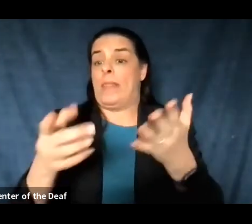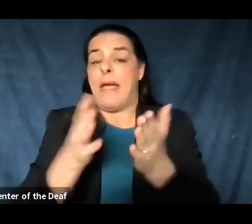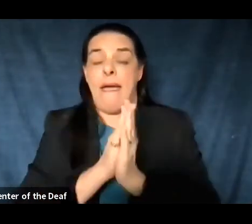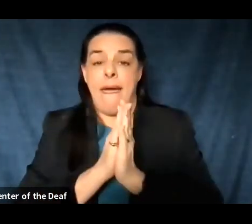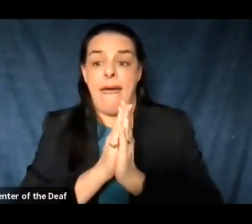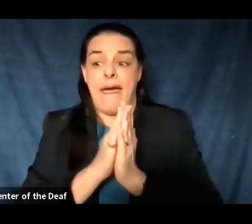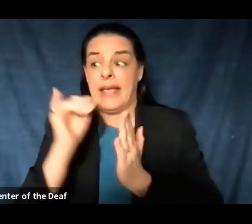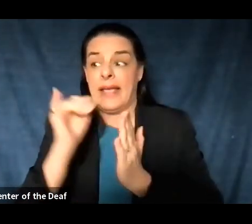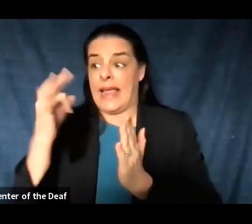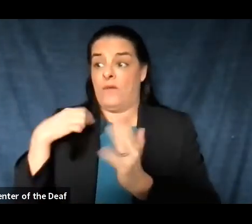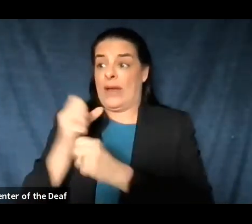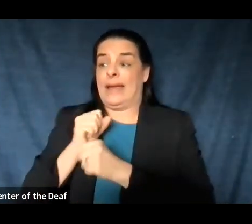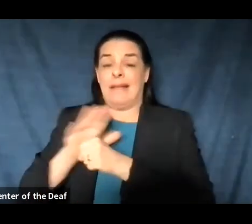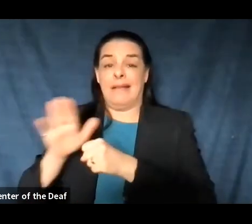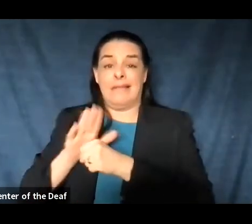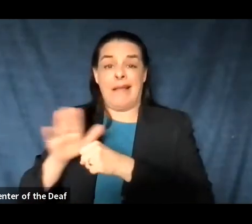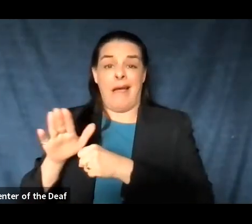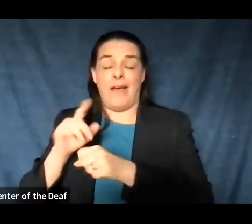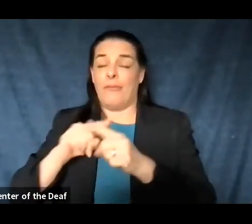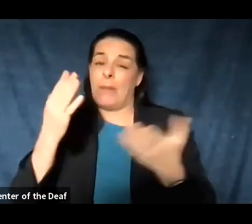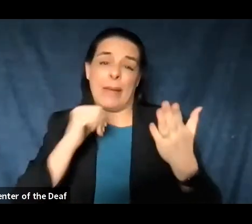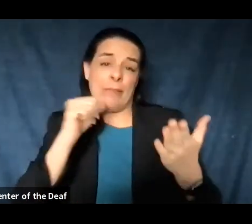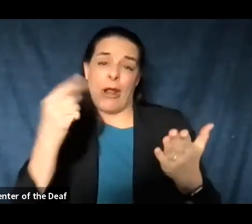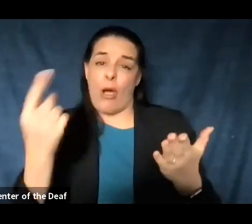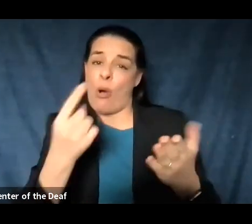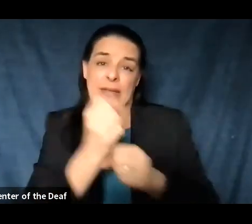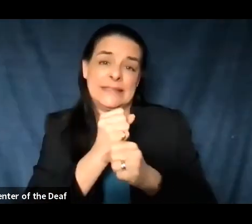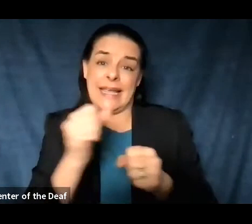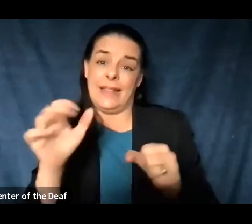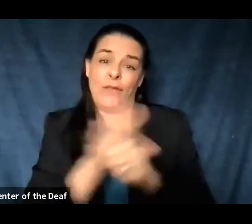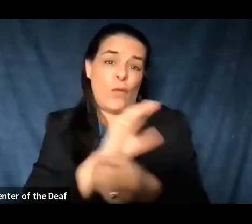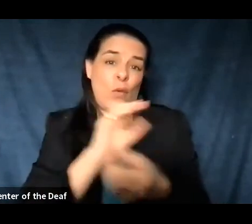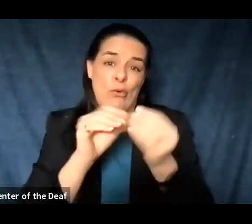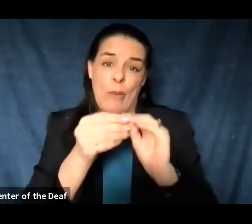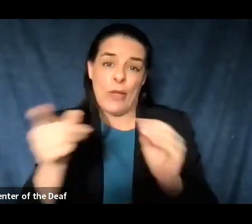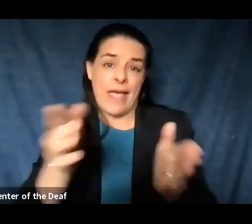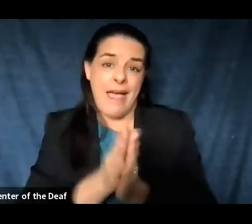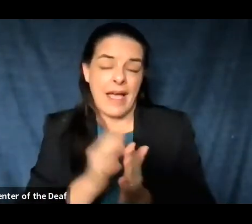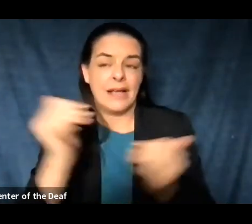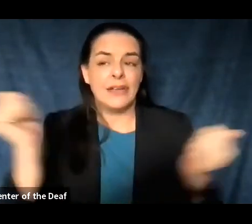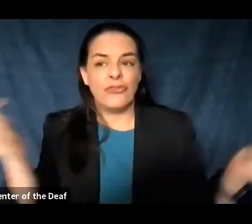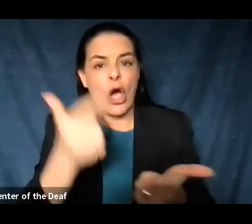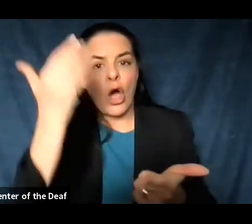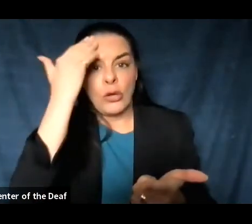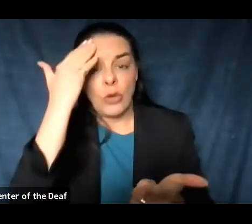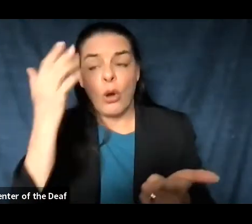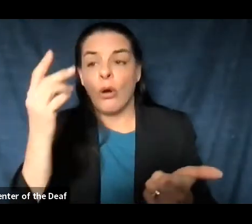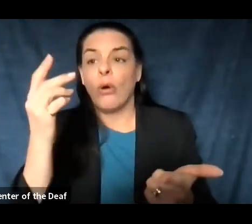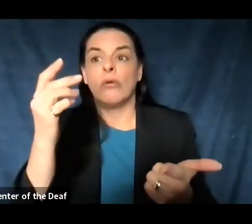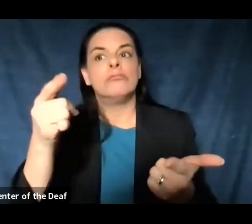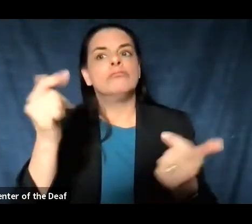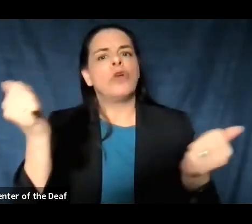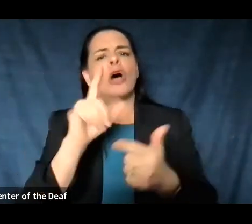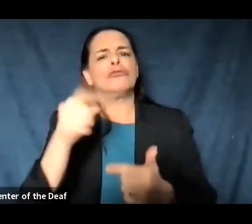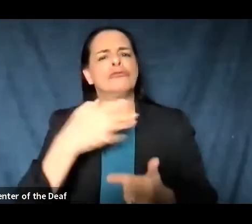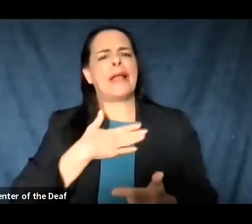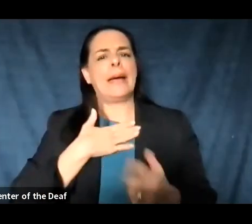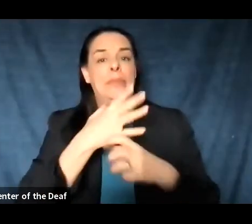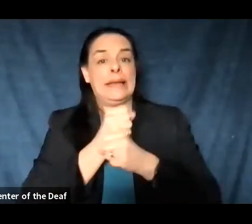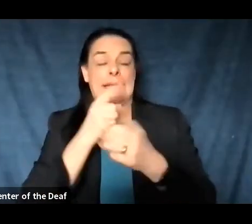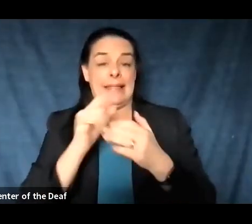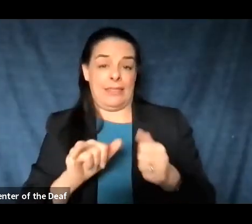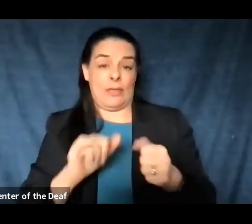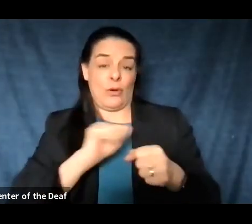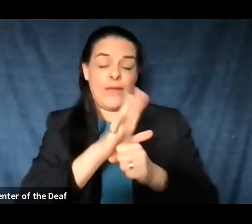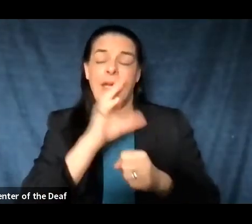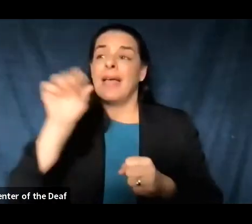enough vaccine, but they may not always get their full ask, and they all know that. They're all happy just to receive vaccine. And then those are shipped directly to those providers.